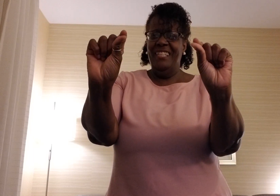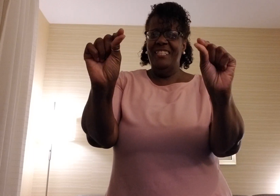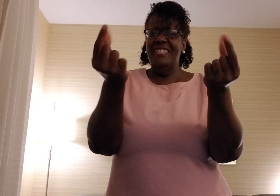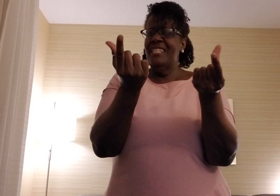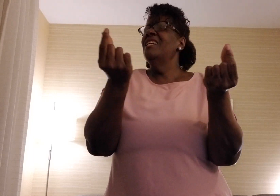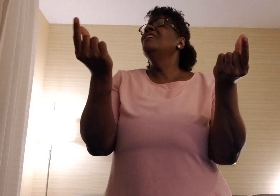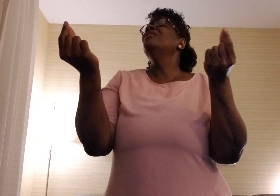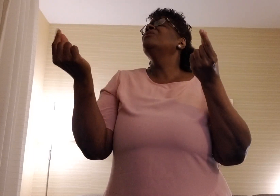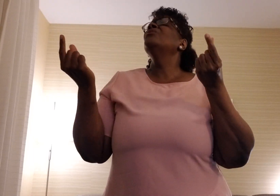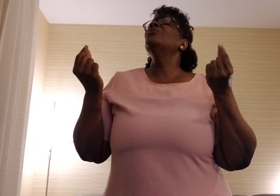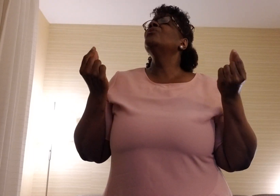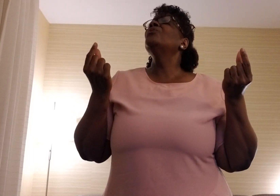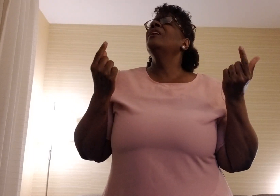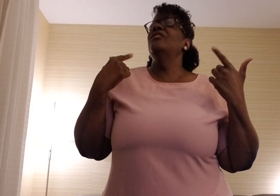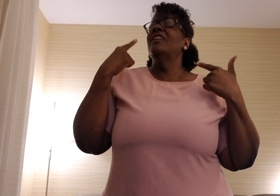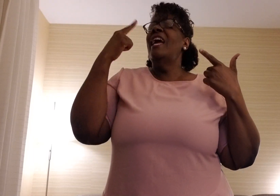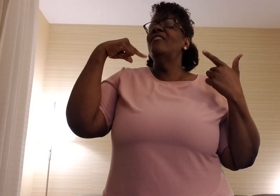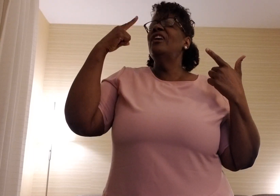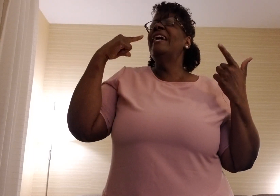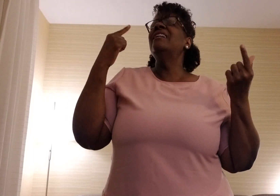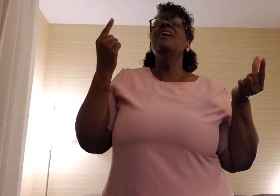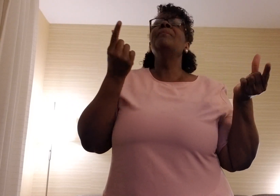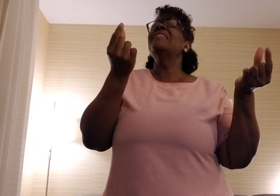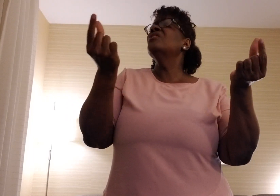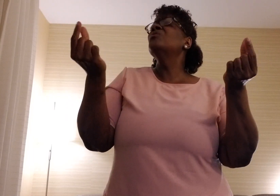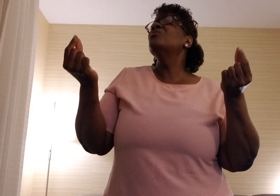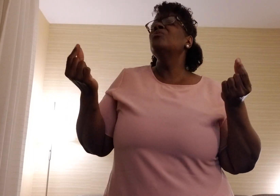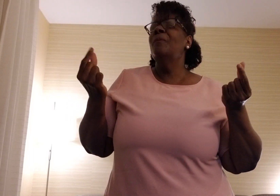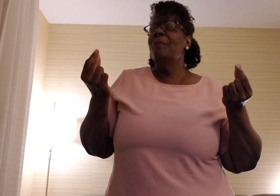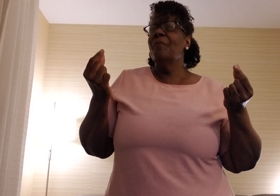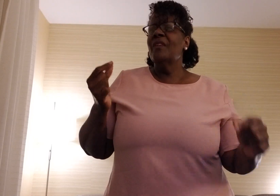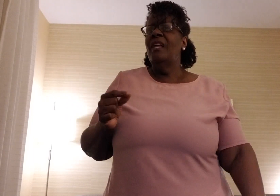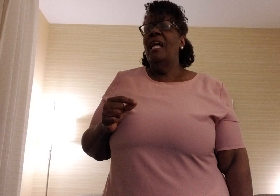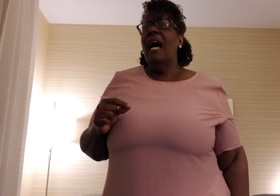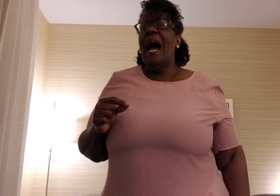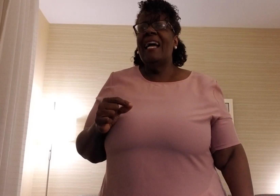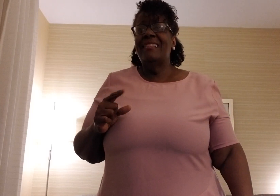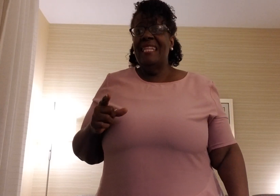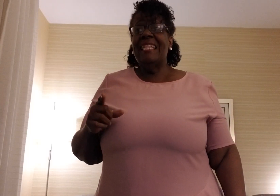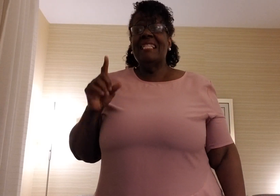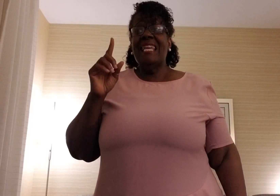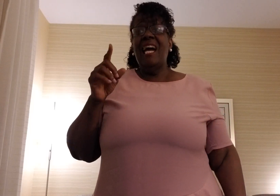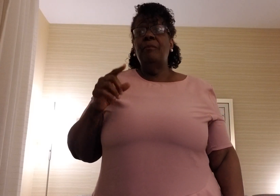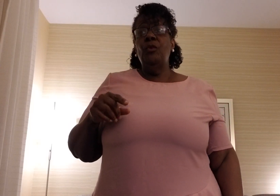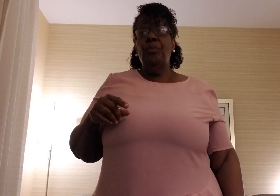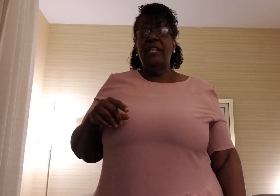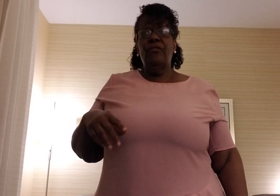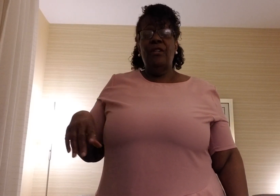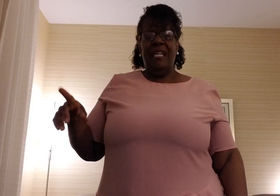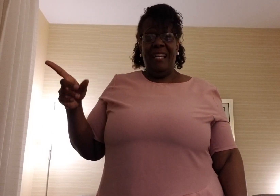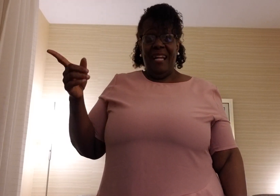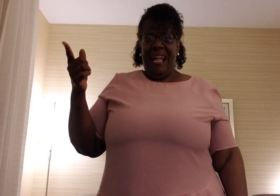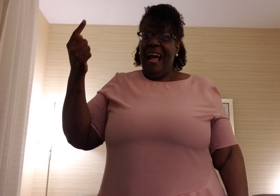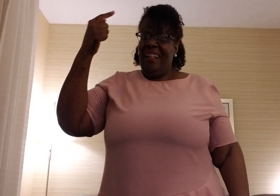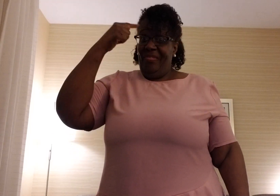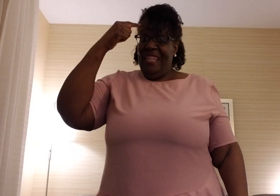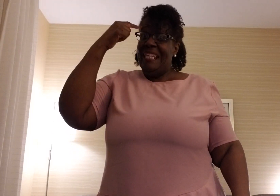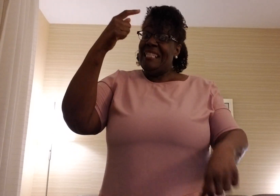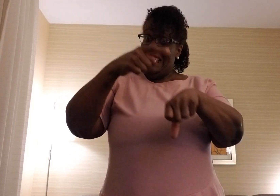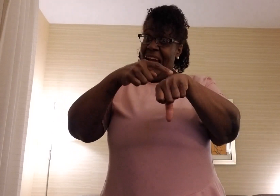this. And you have your head up like this. I think it's time you break free. Think it's